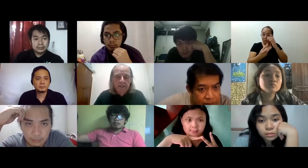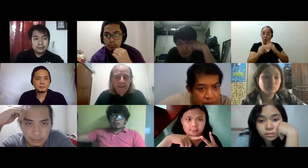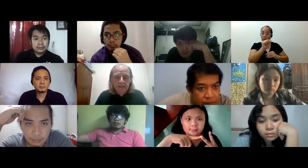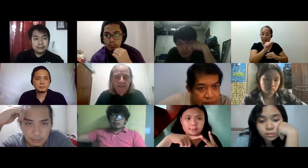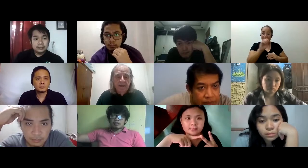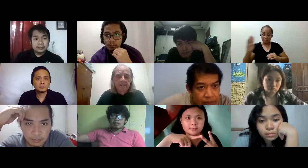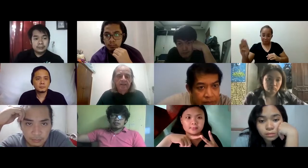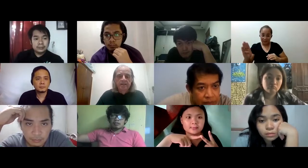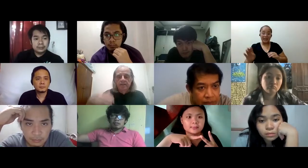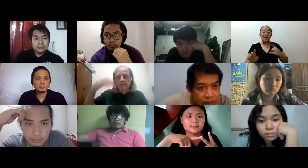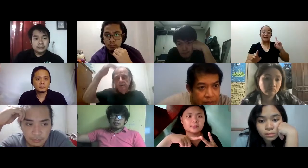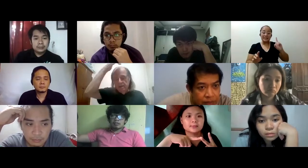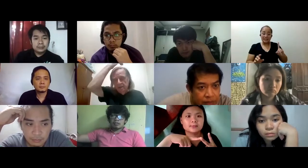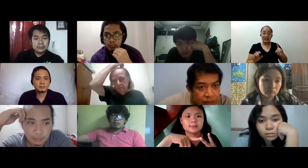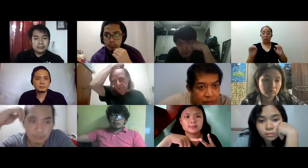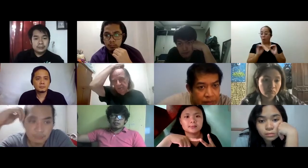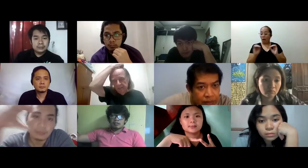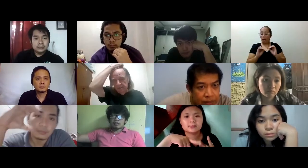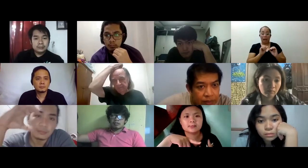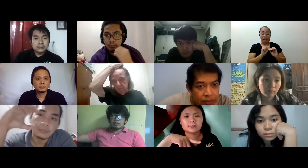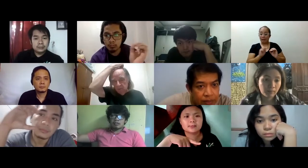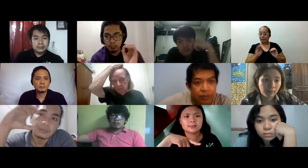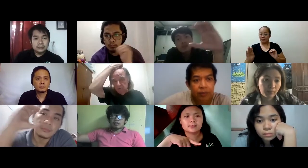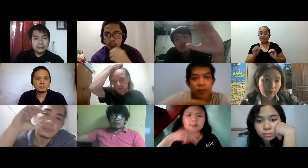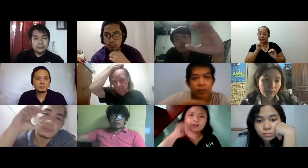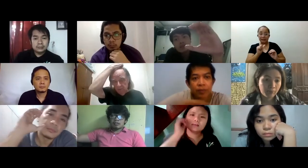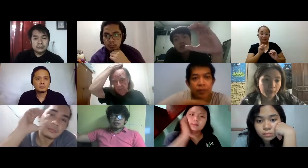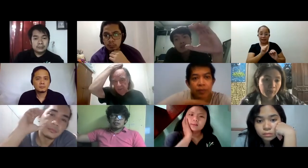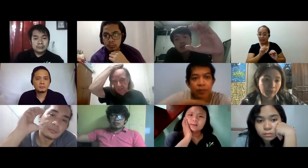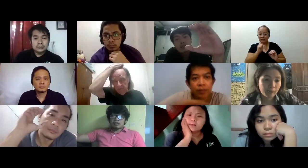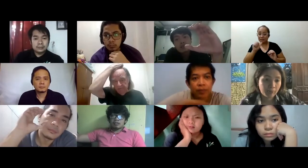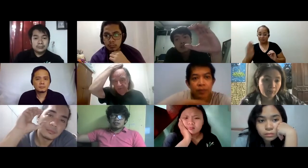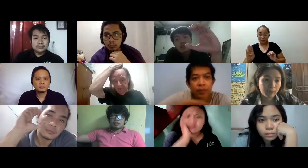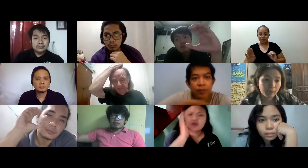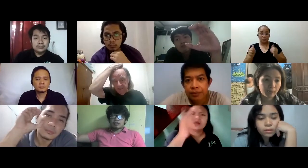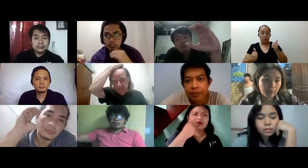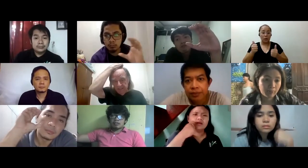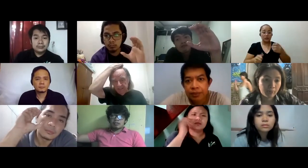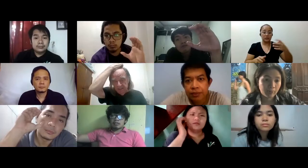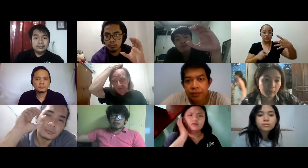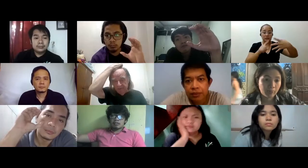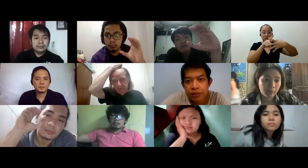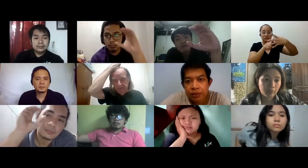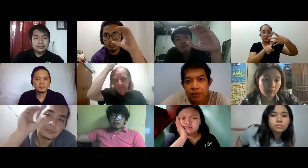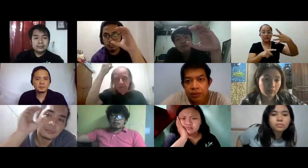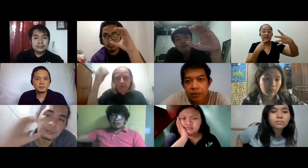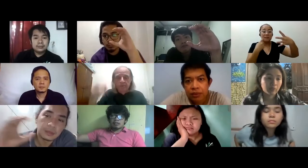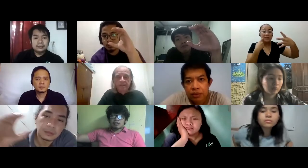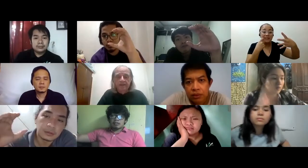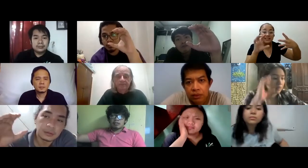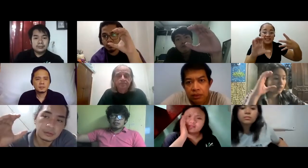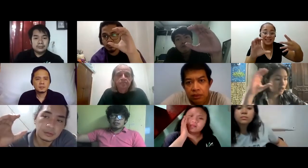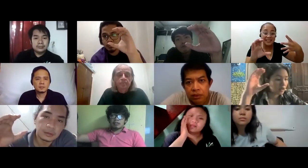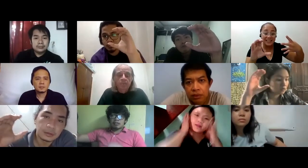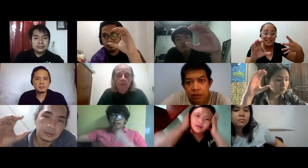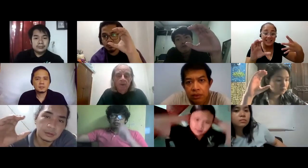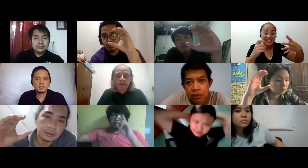B, D, neither A nor B. So some of you said C. Does everybody agree with